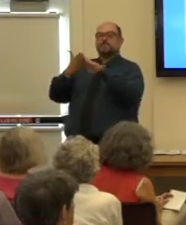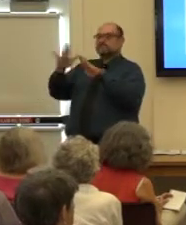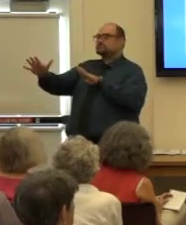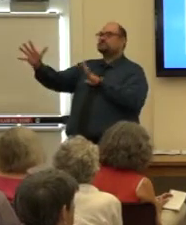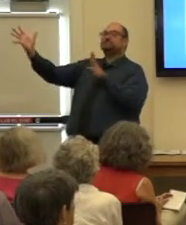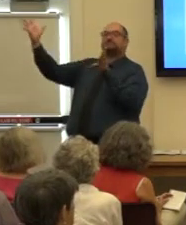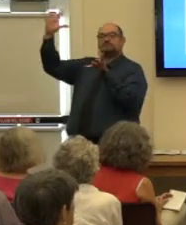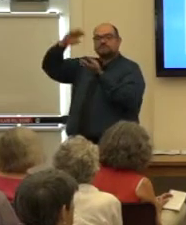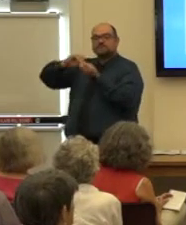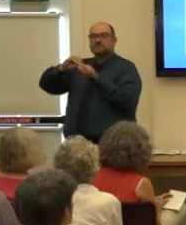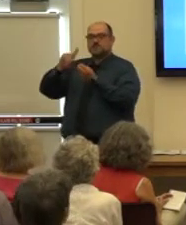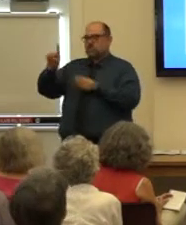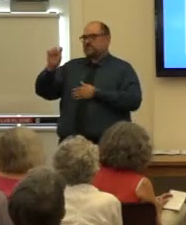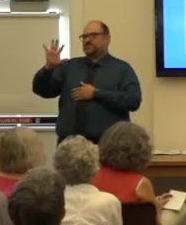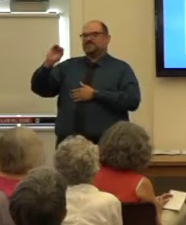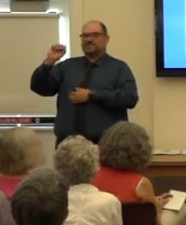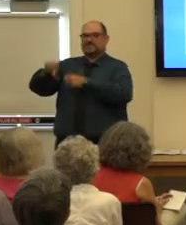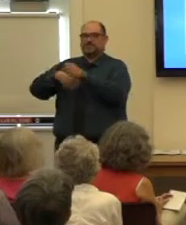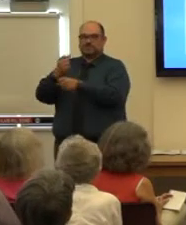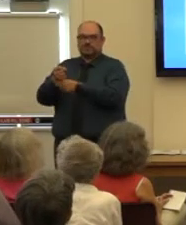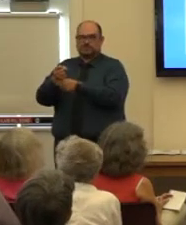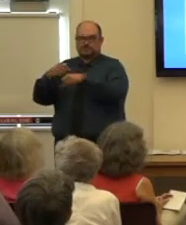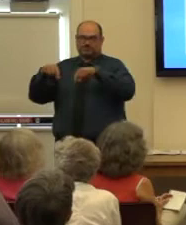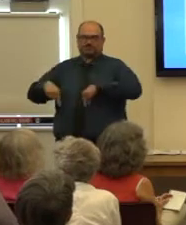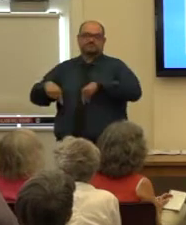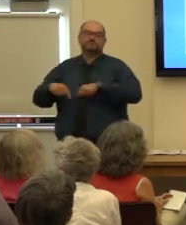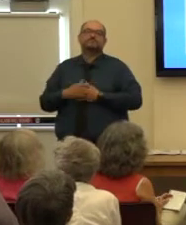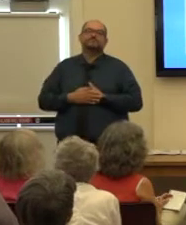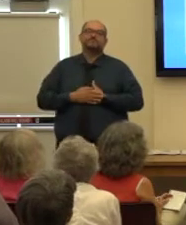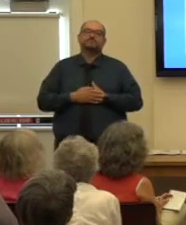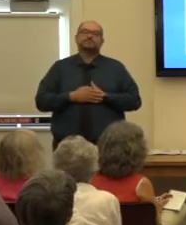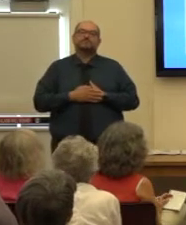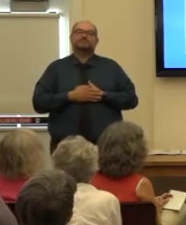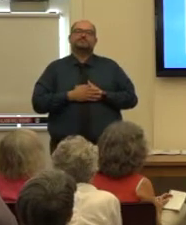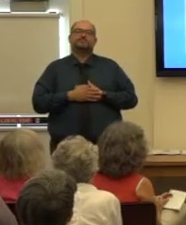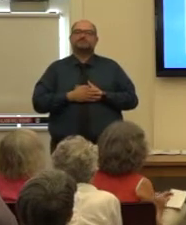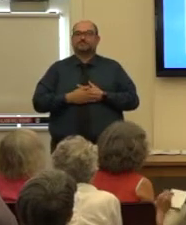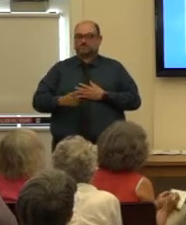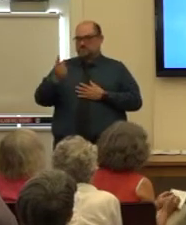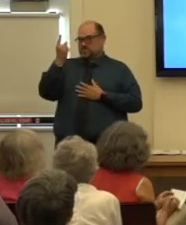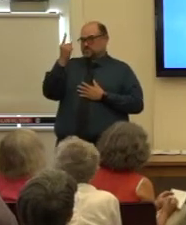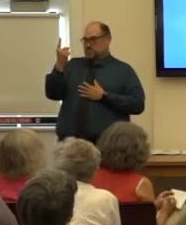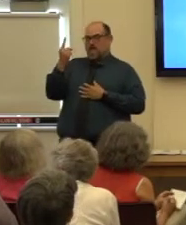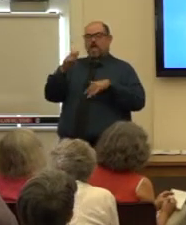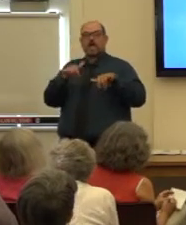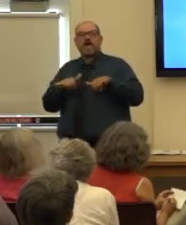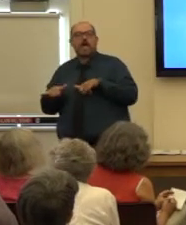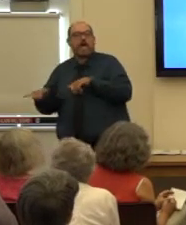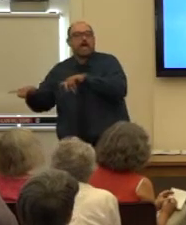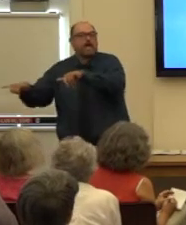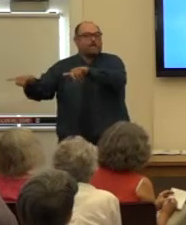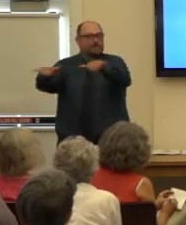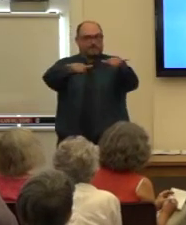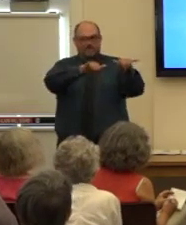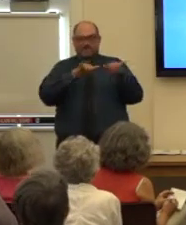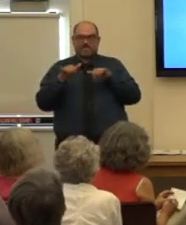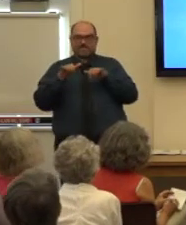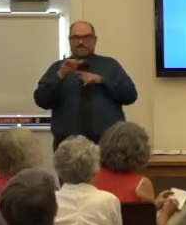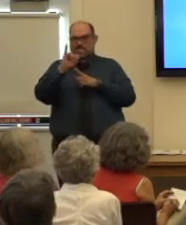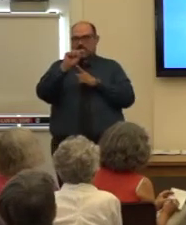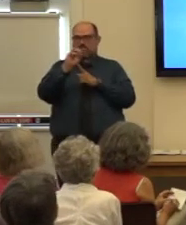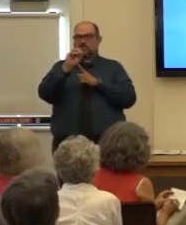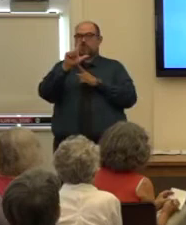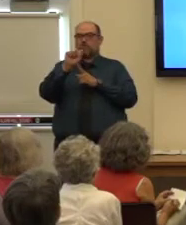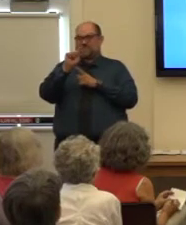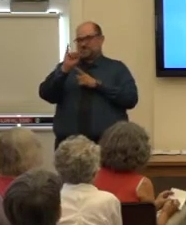group of people. One is isolation. These pictures were taken, most of them,